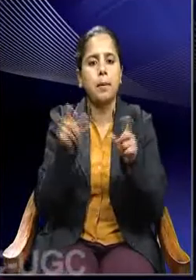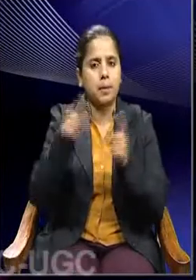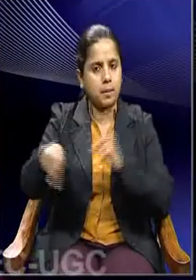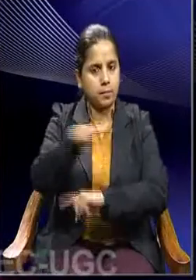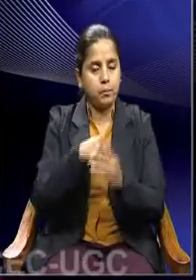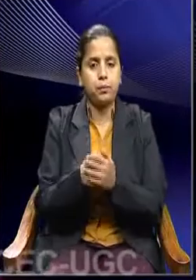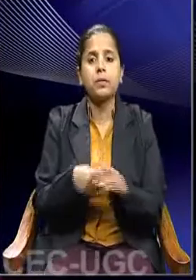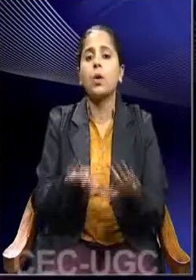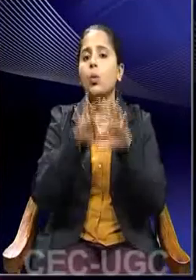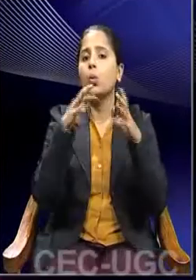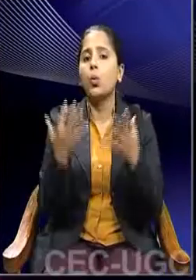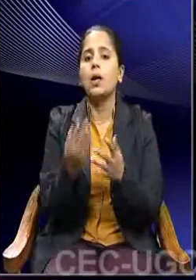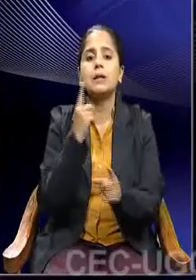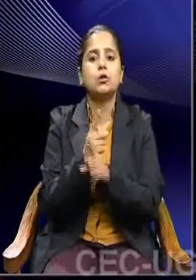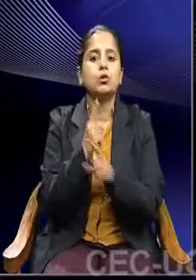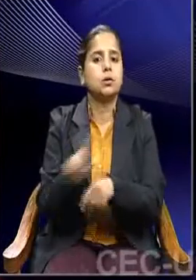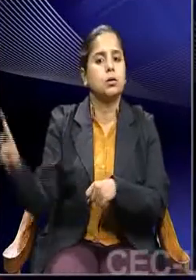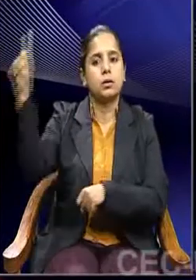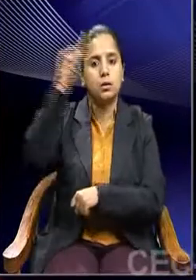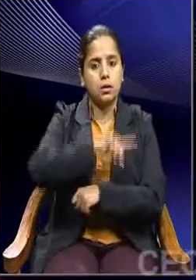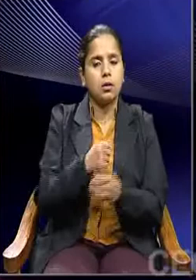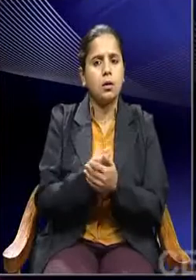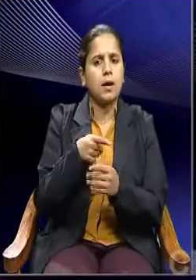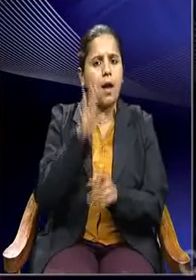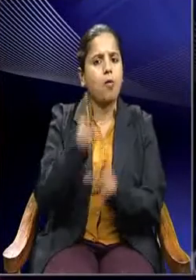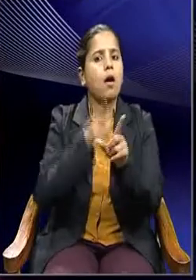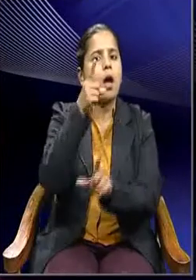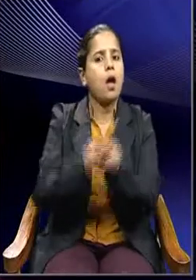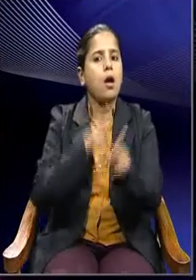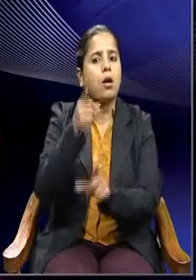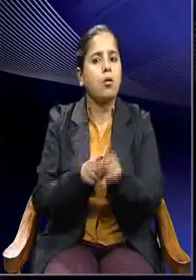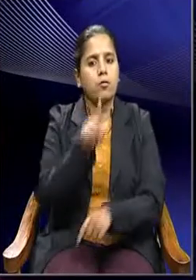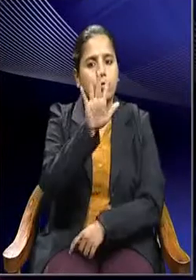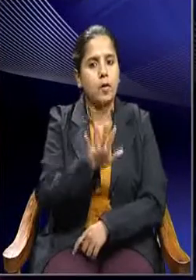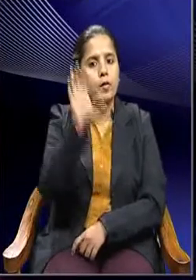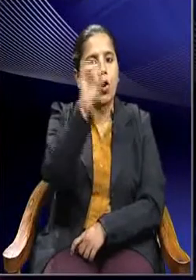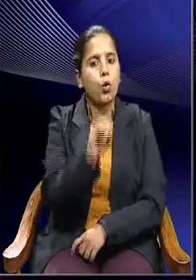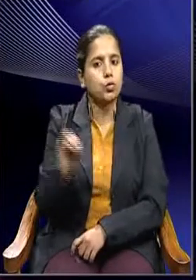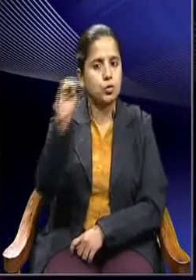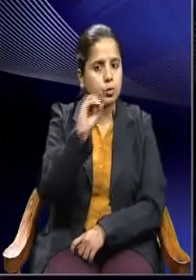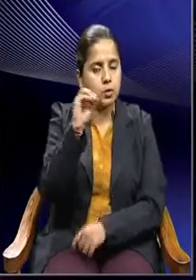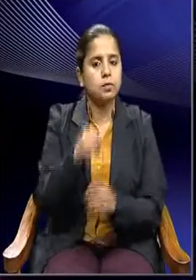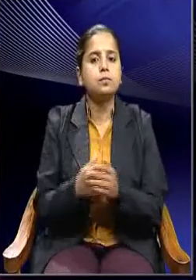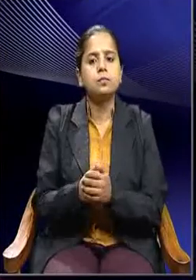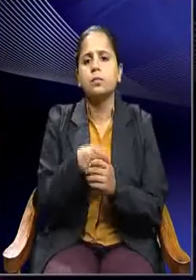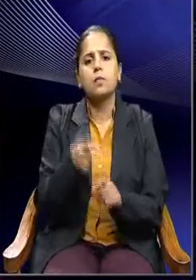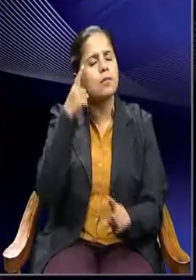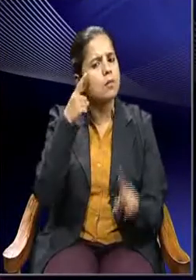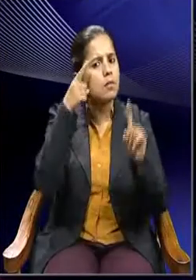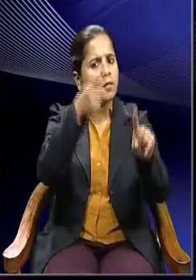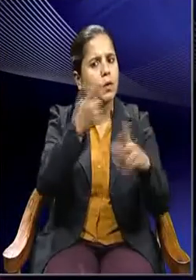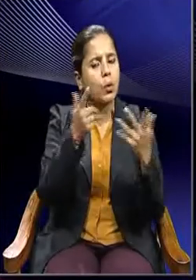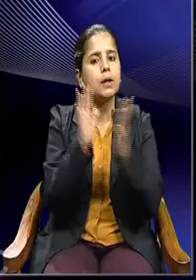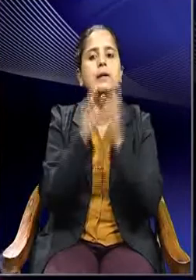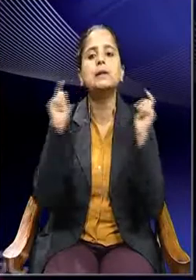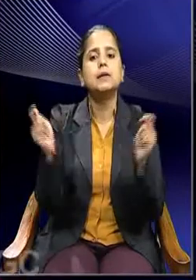World Teachers Day, it is held annually on 5th October. Its aim is to